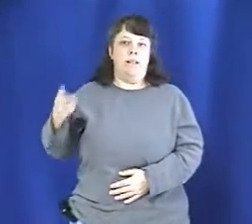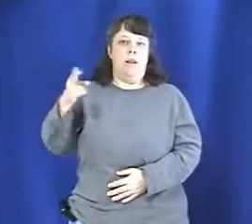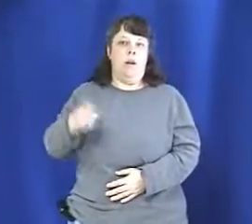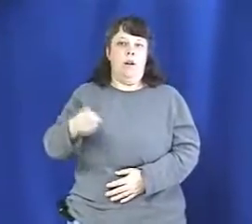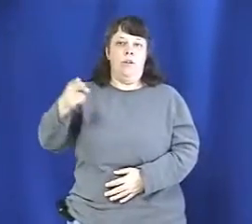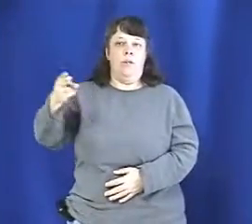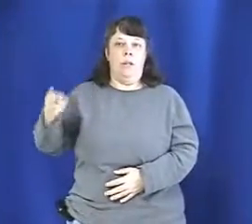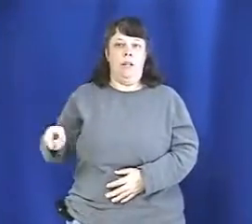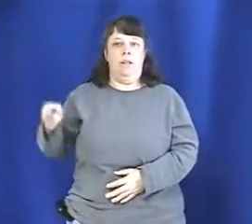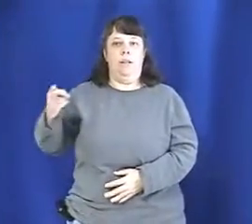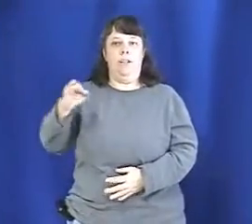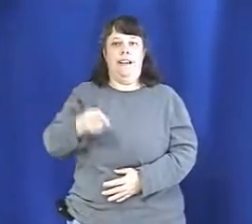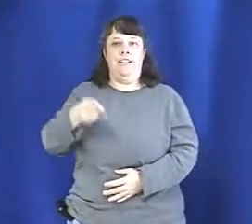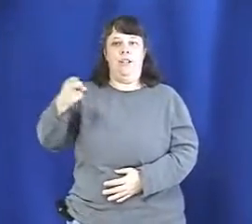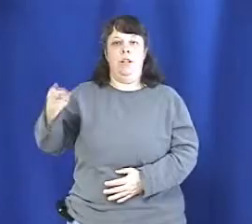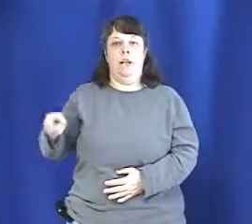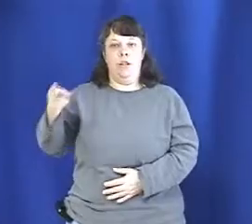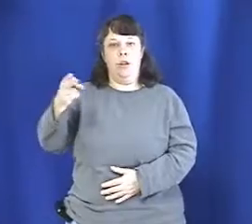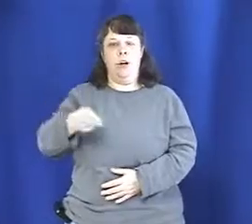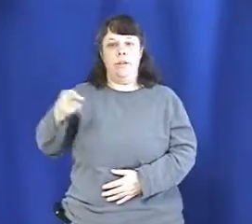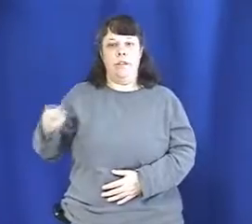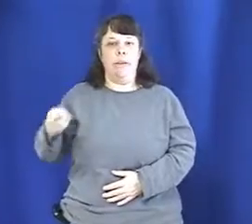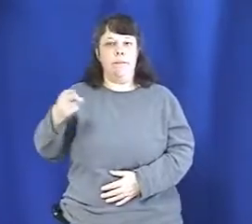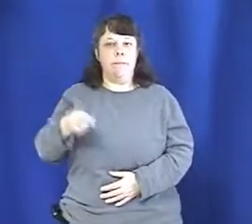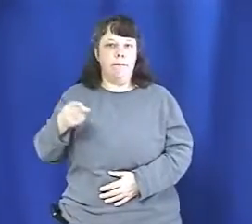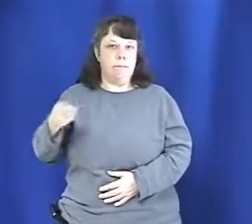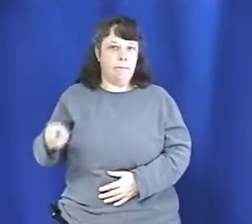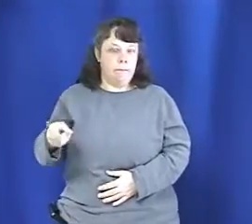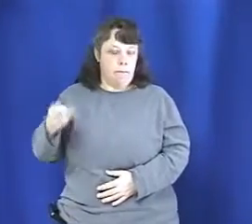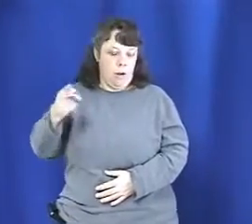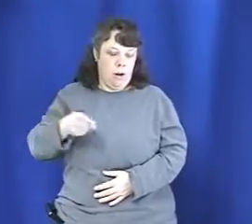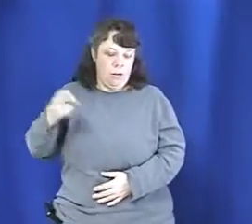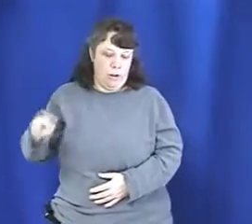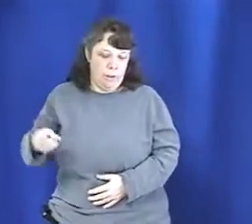twice. Hard of hearing. H, H, hard of hearing. Hard of hearing.